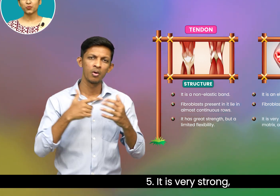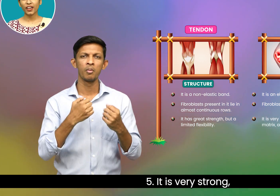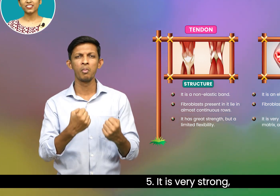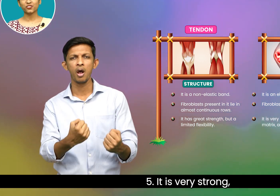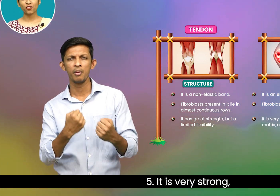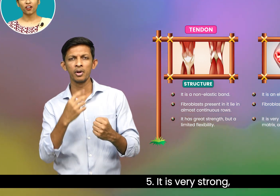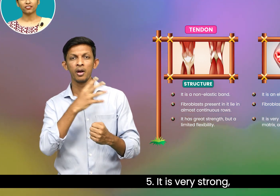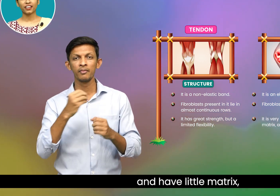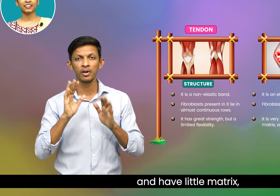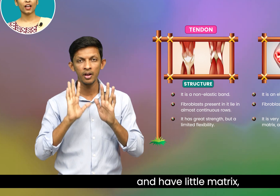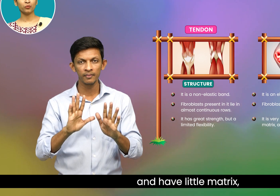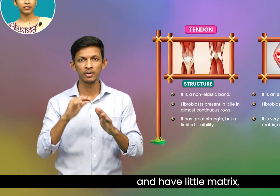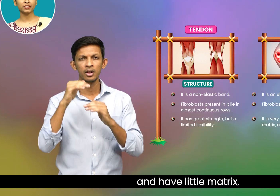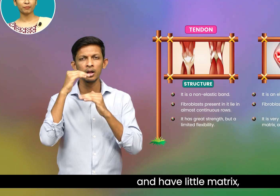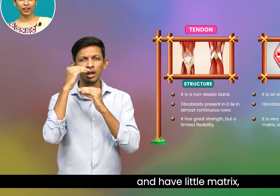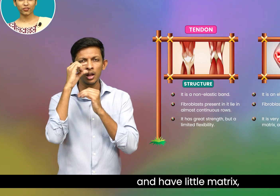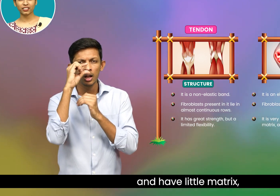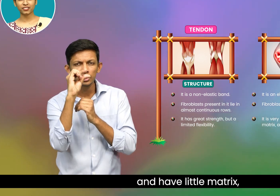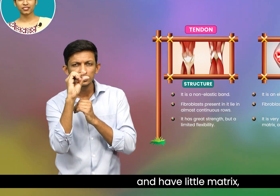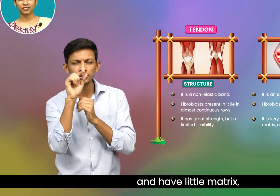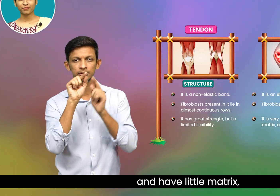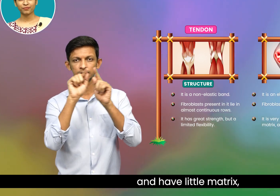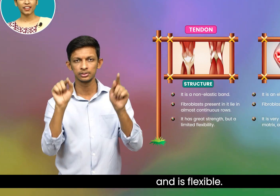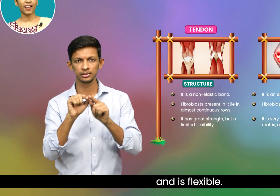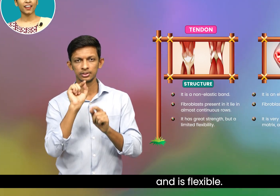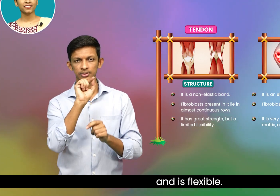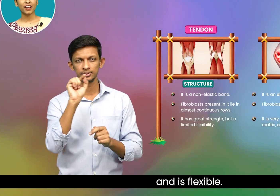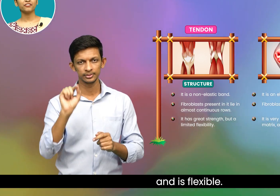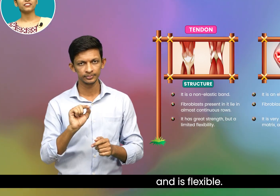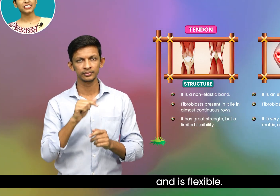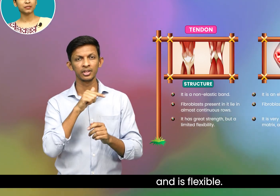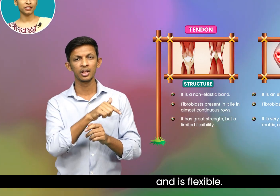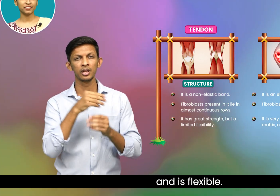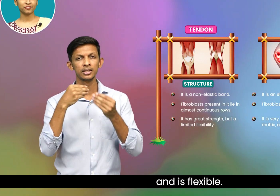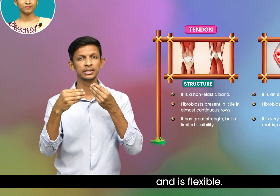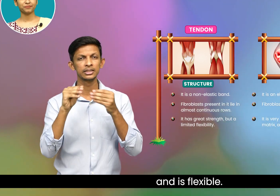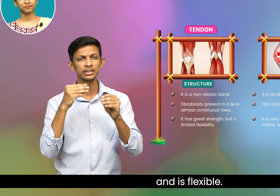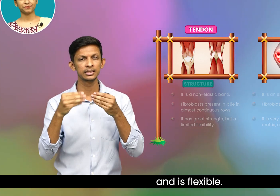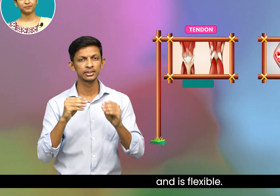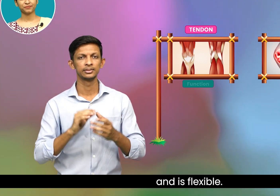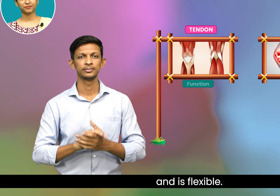It is very strong and have little matrix and are flexible.